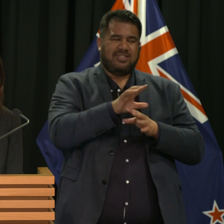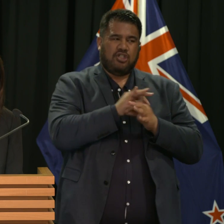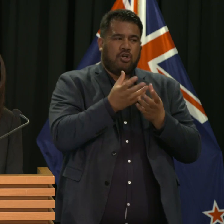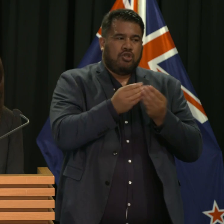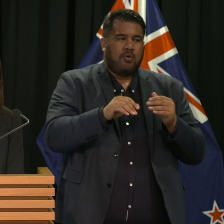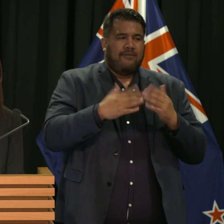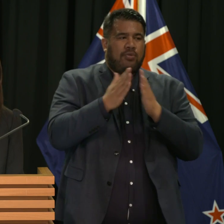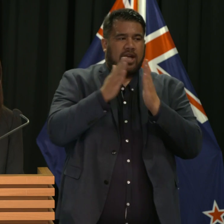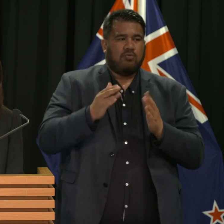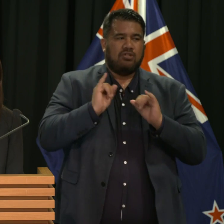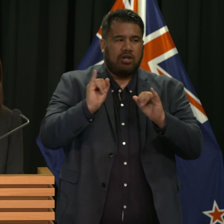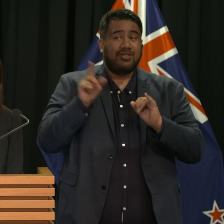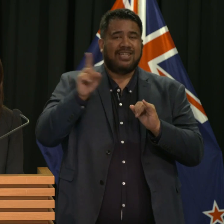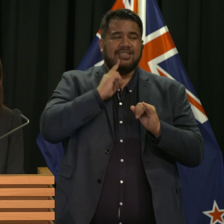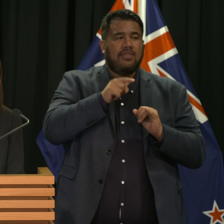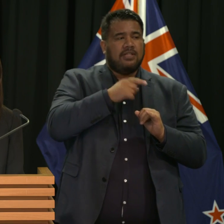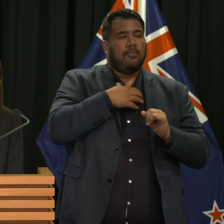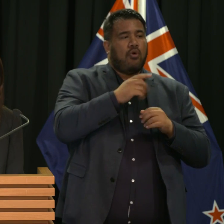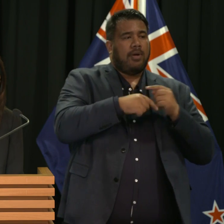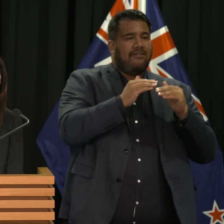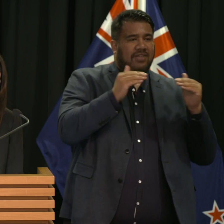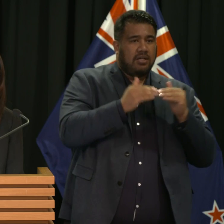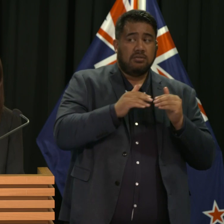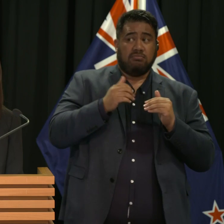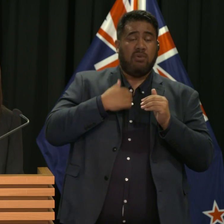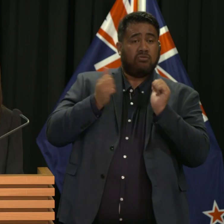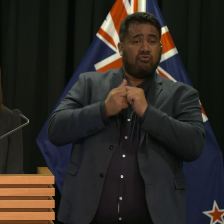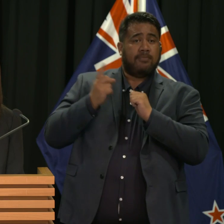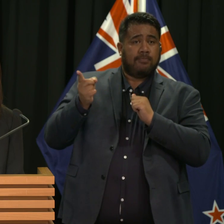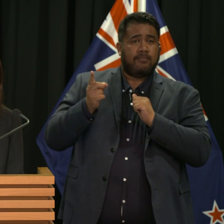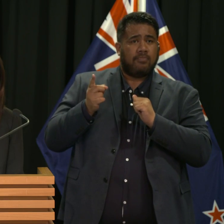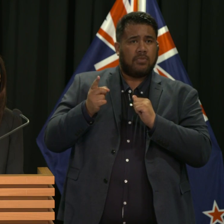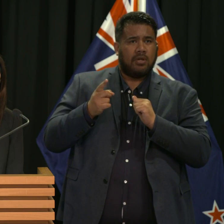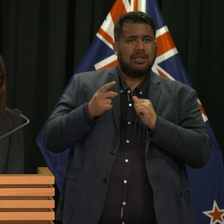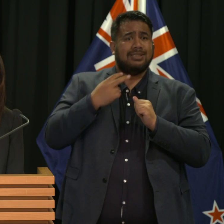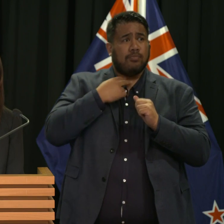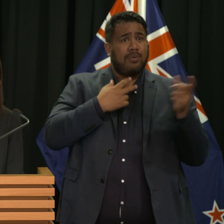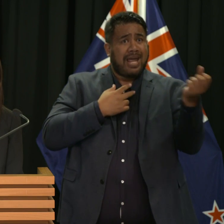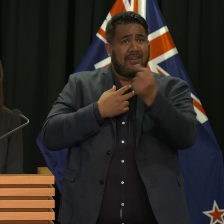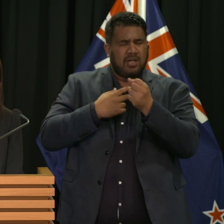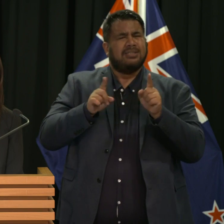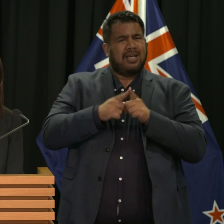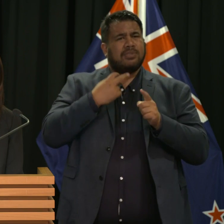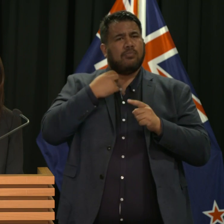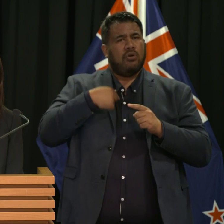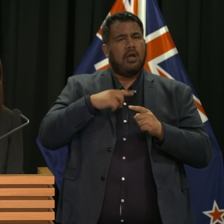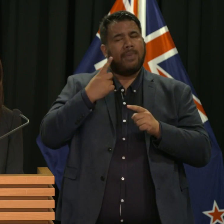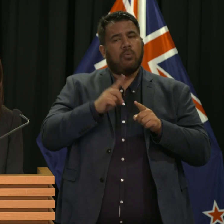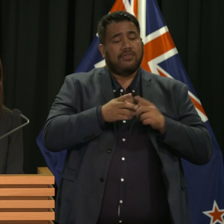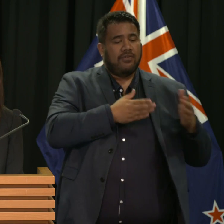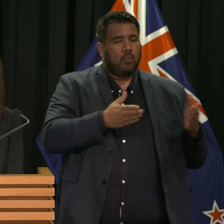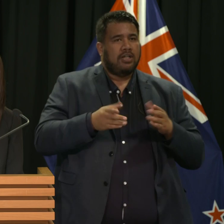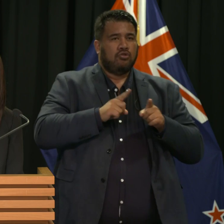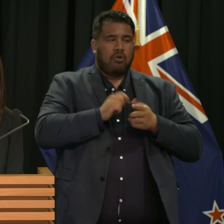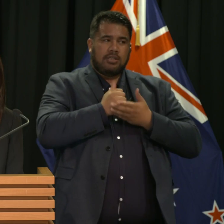housing crisis. They saw it as an issue of fairness. I do as well, and I share that disappointment, but there are other ways we can deliver to that